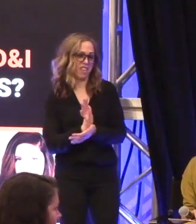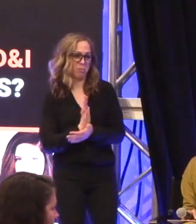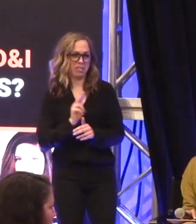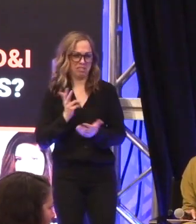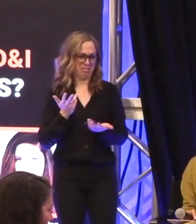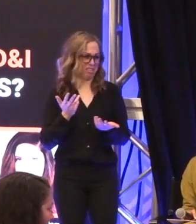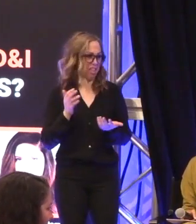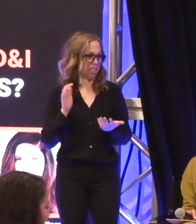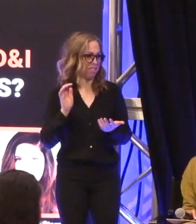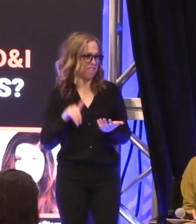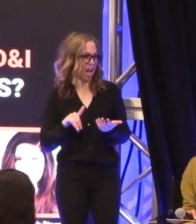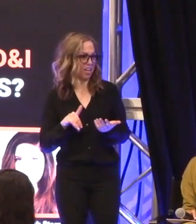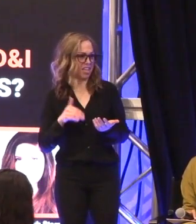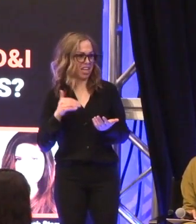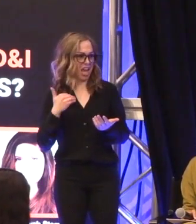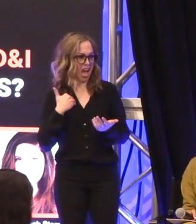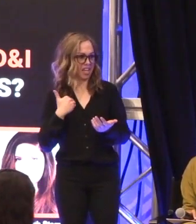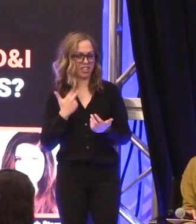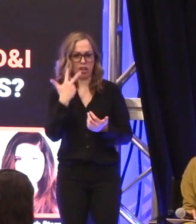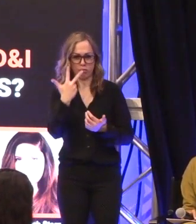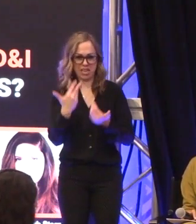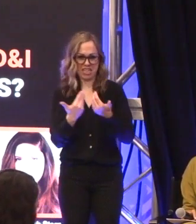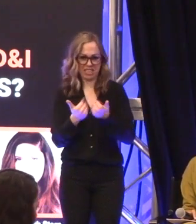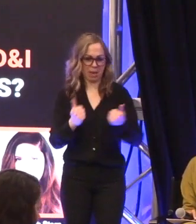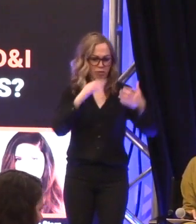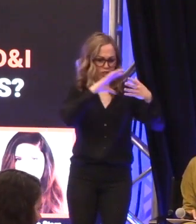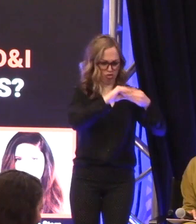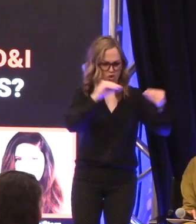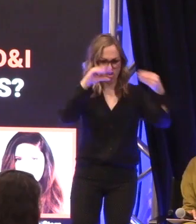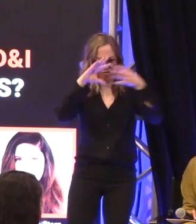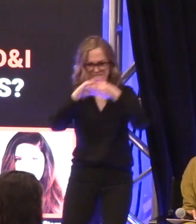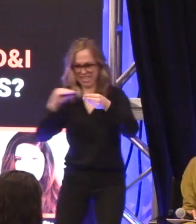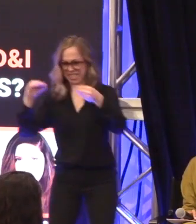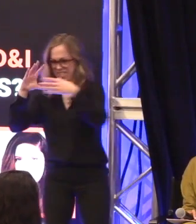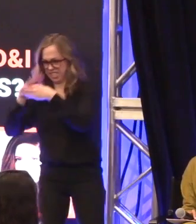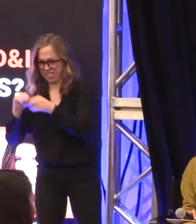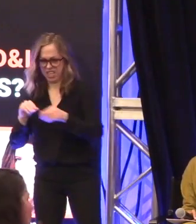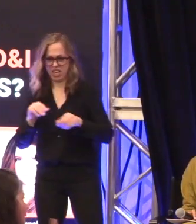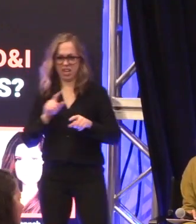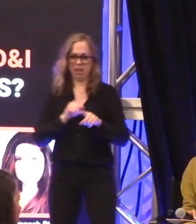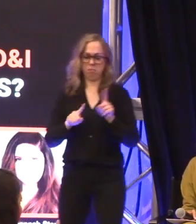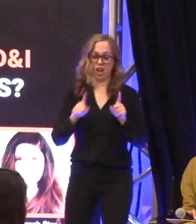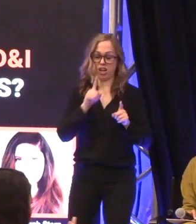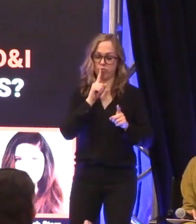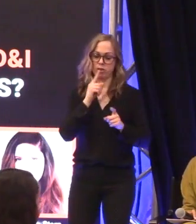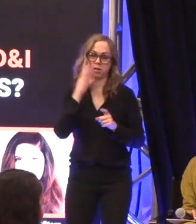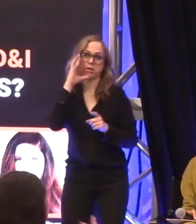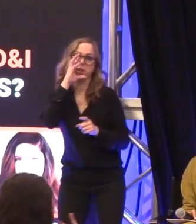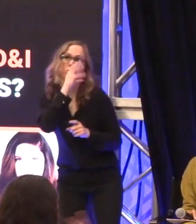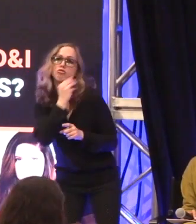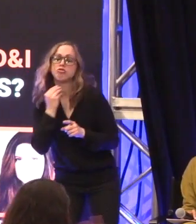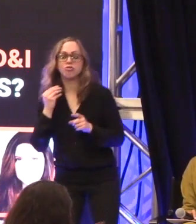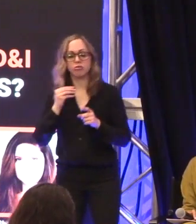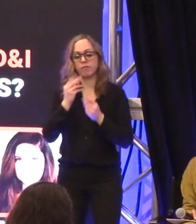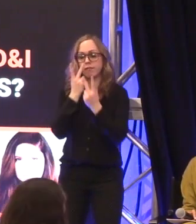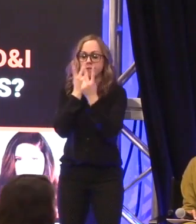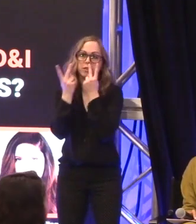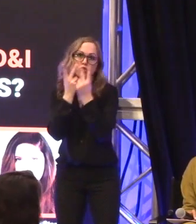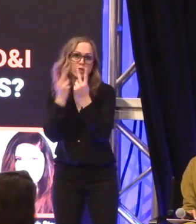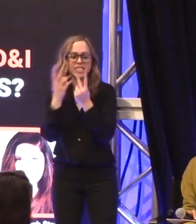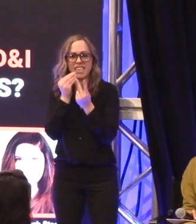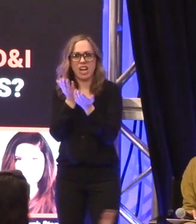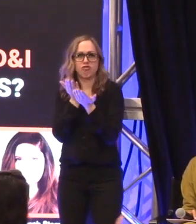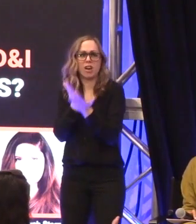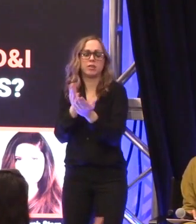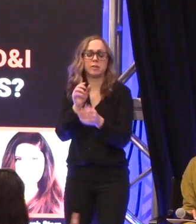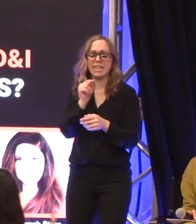built into three separate stories that have really lush visuals, and it recommends In the